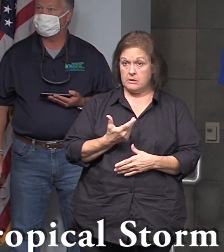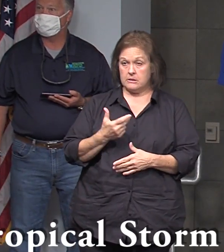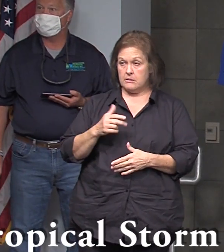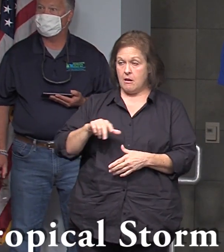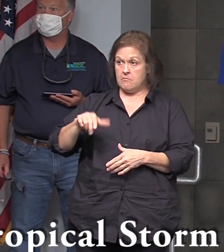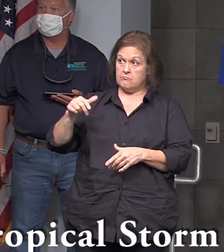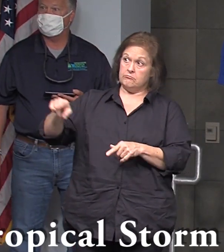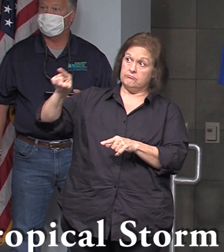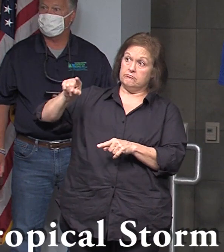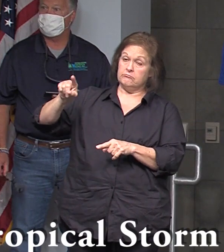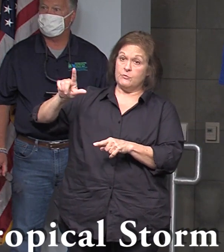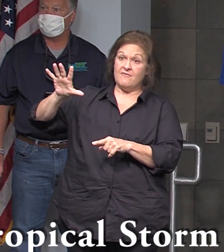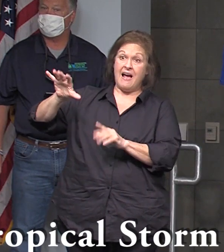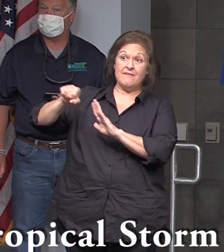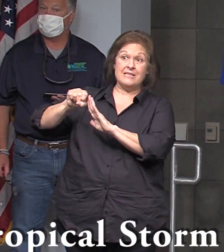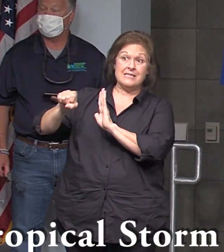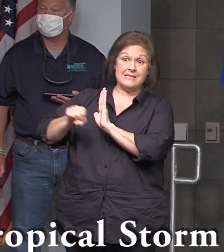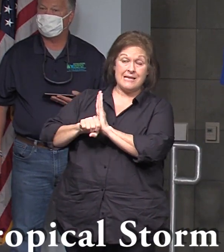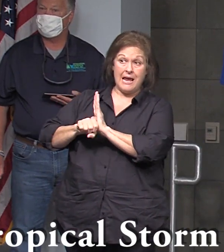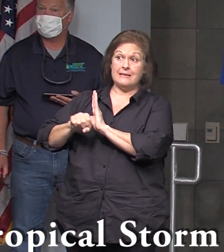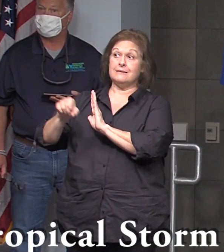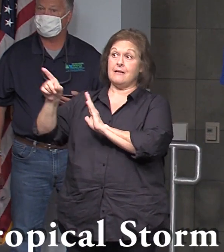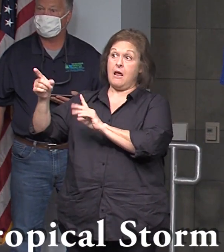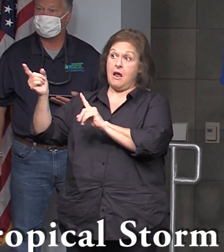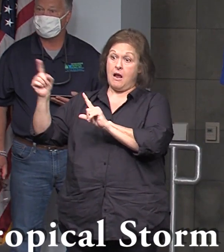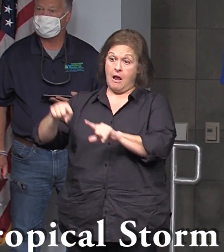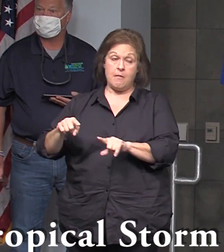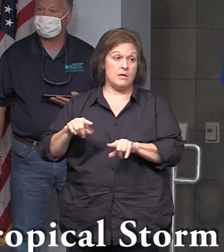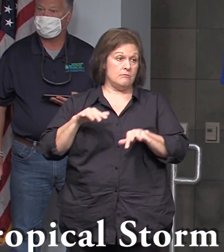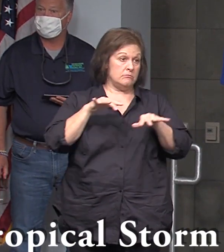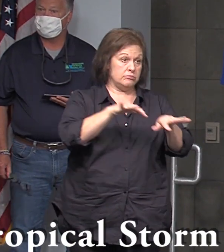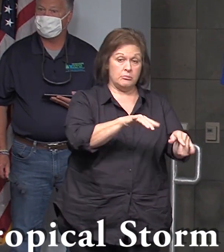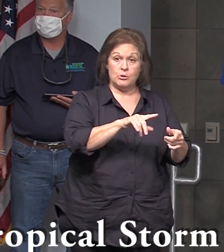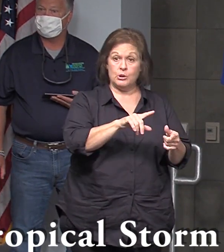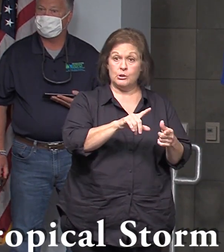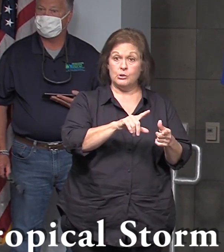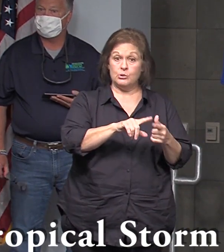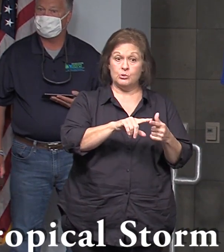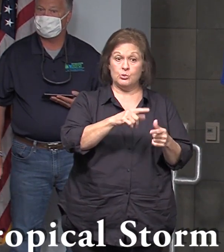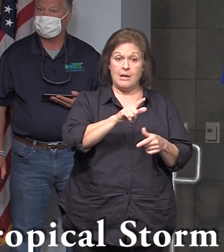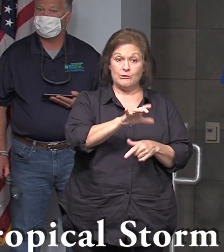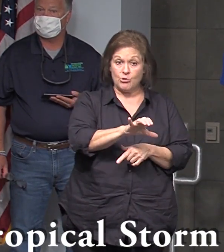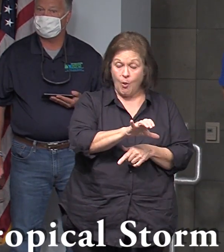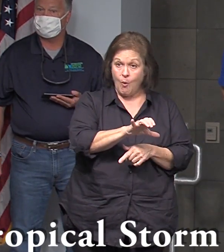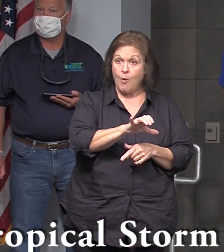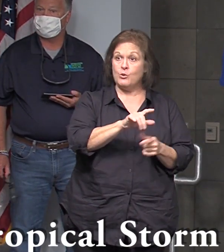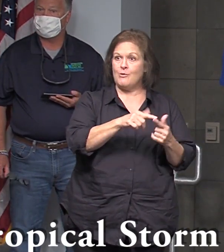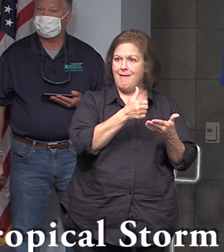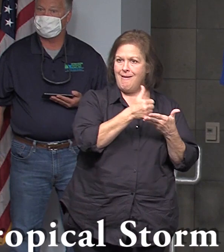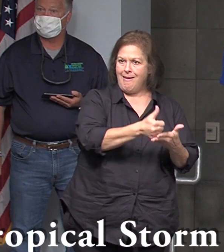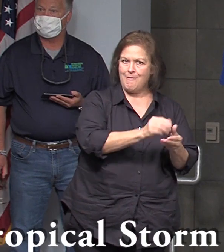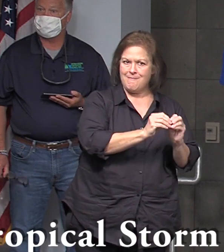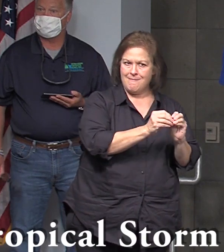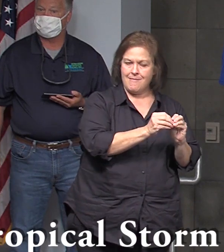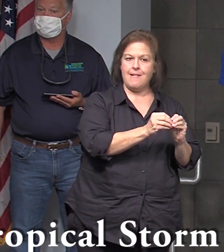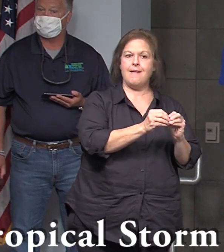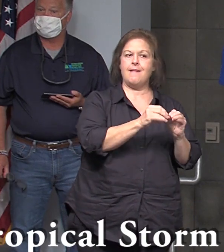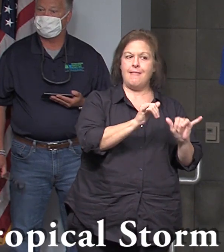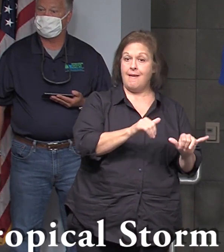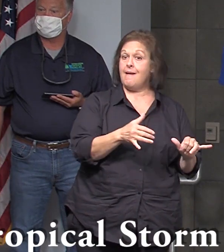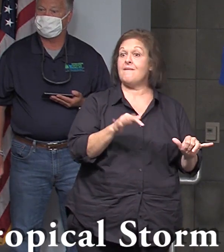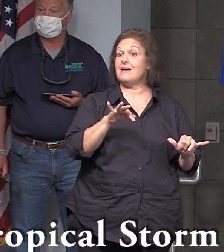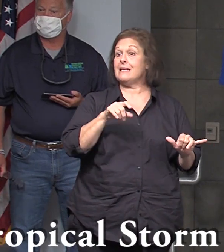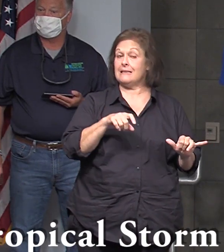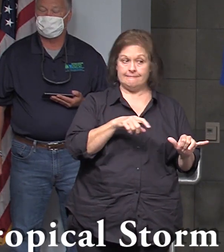25 states supporting us with Laura. We have that same support here for Sally as well. That being